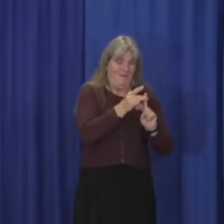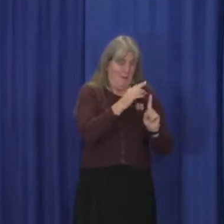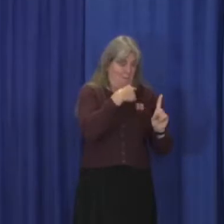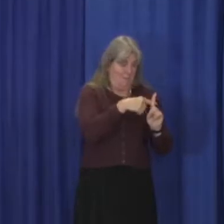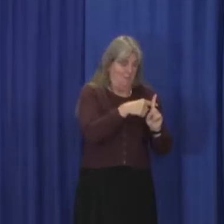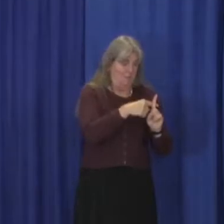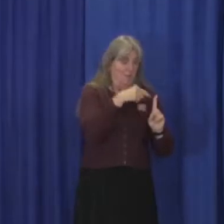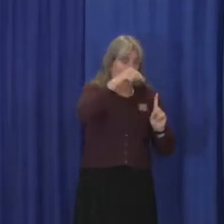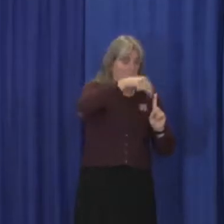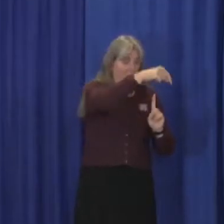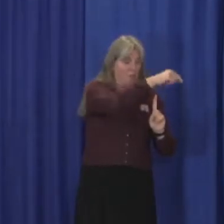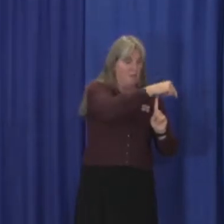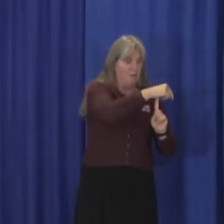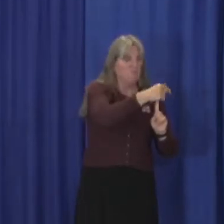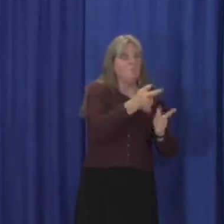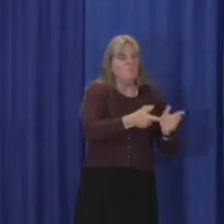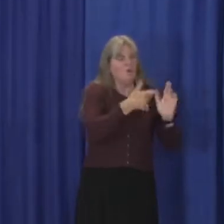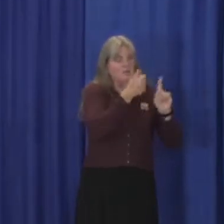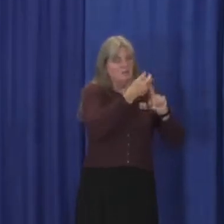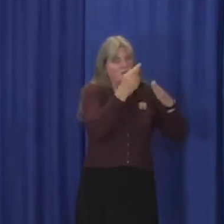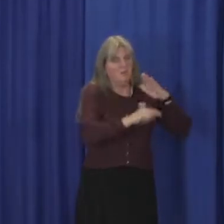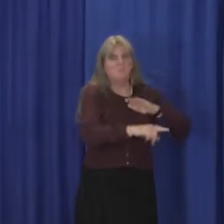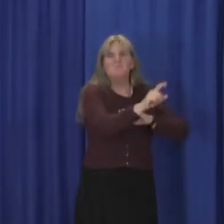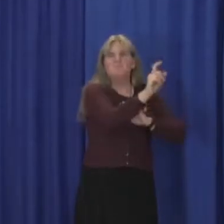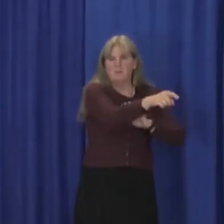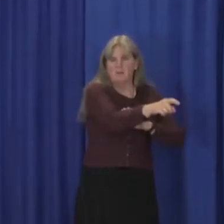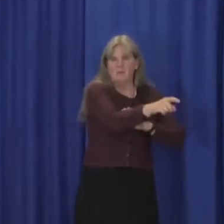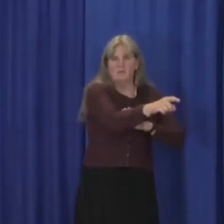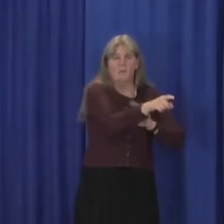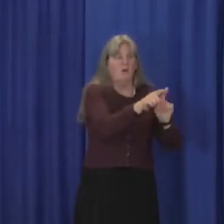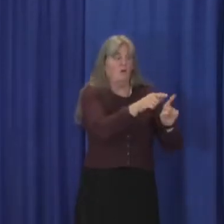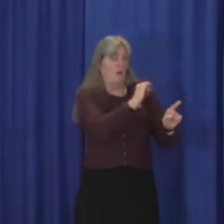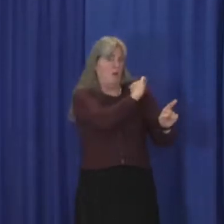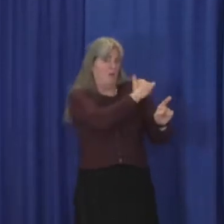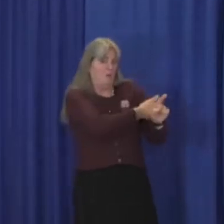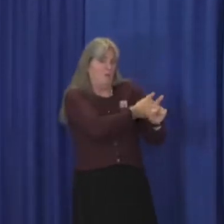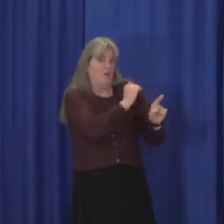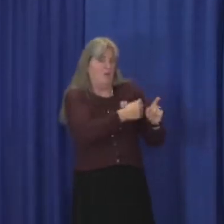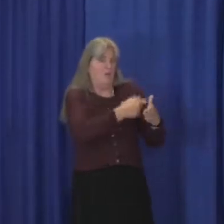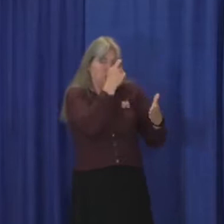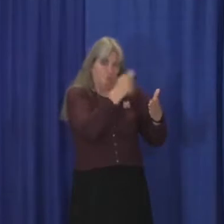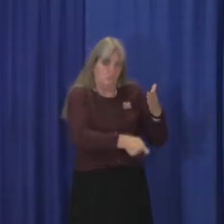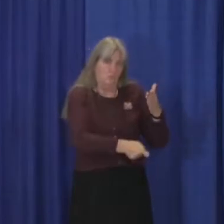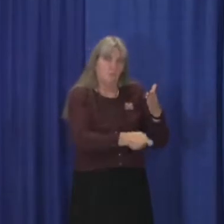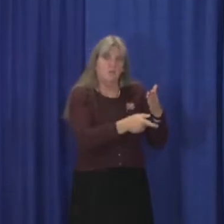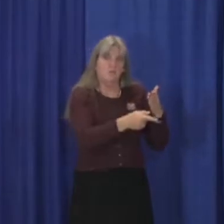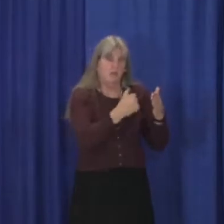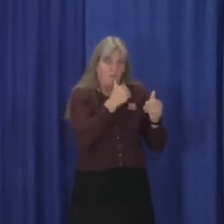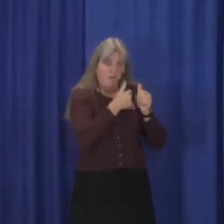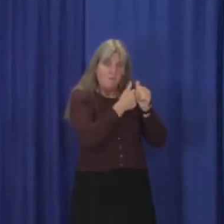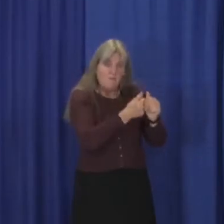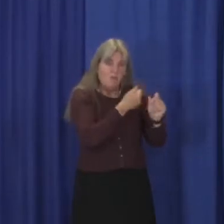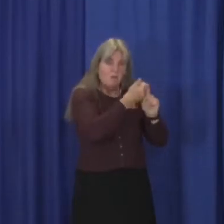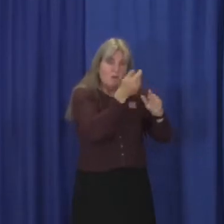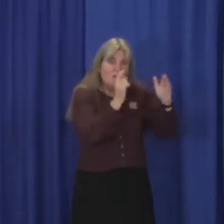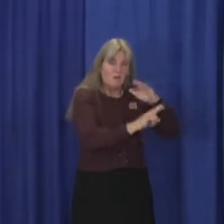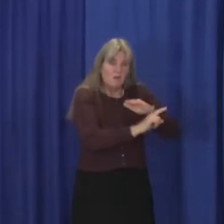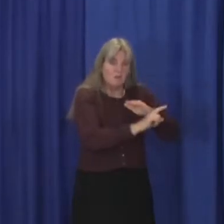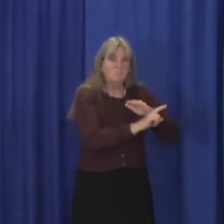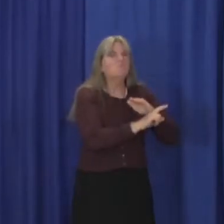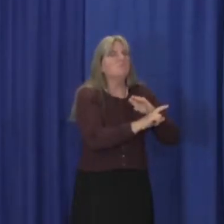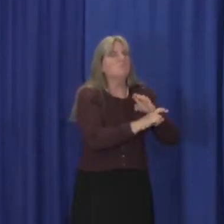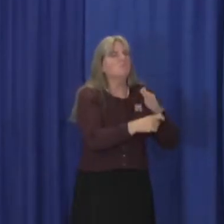self-isolate. And they have the authority as well to charge individuals who do not comply with